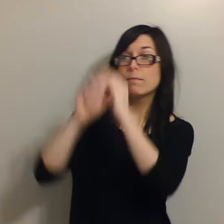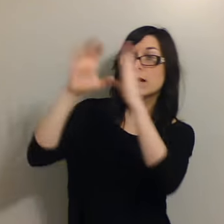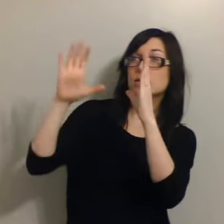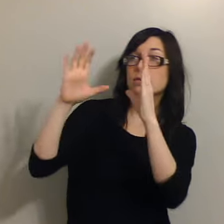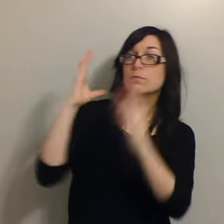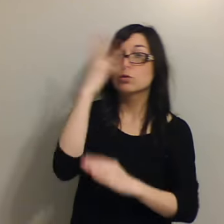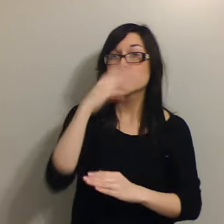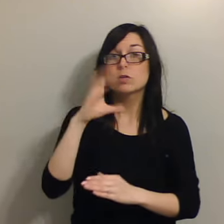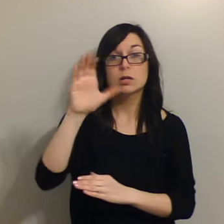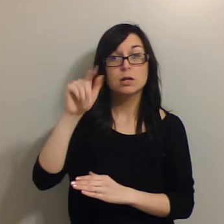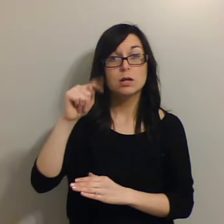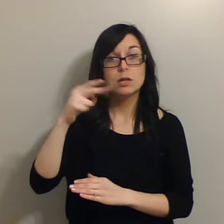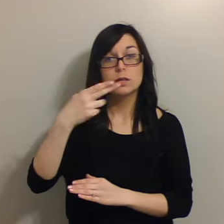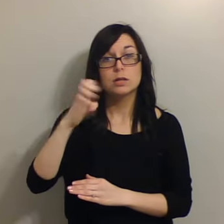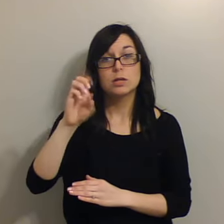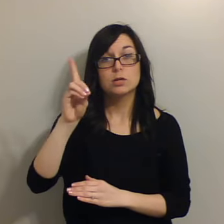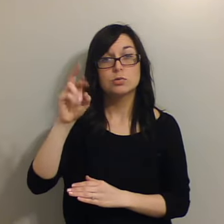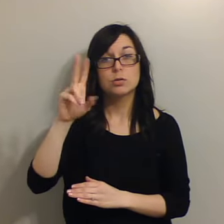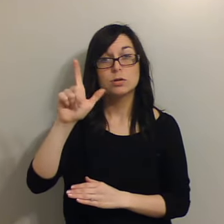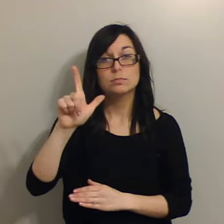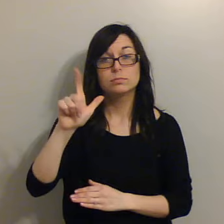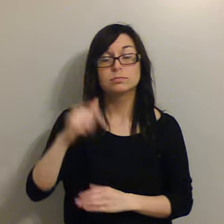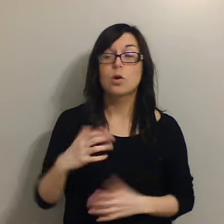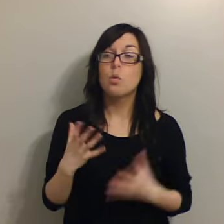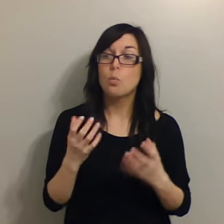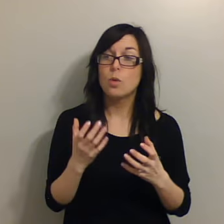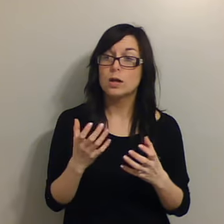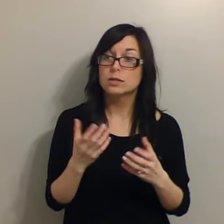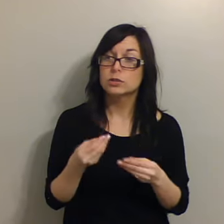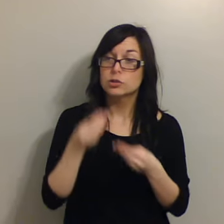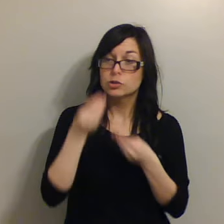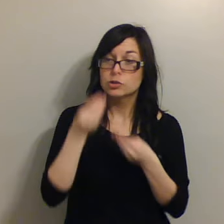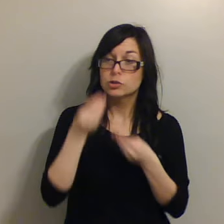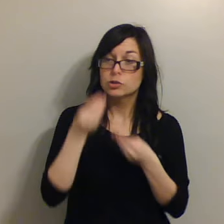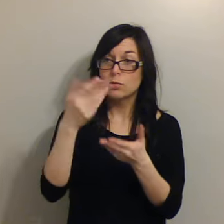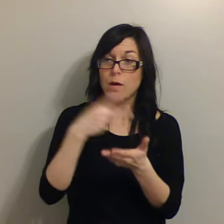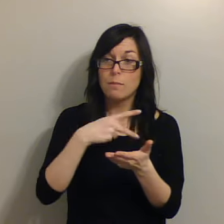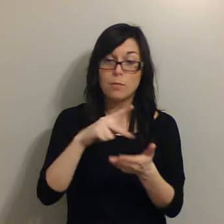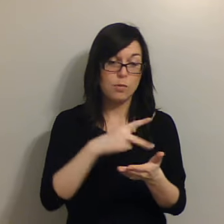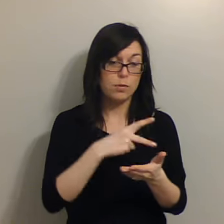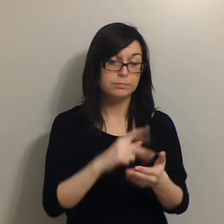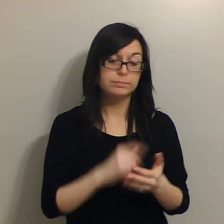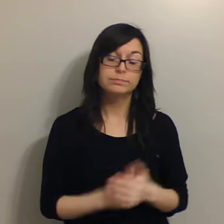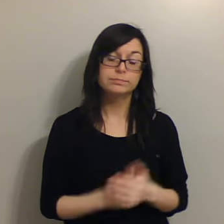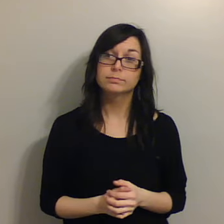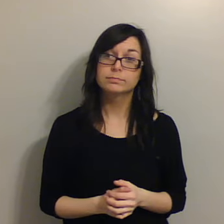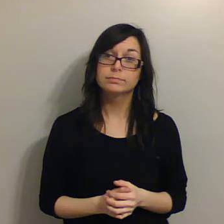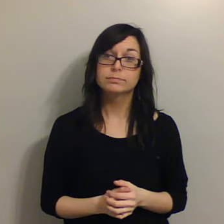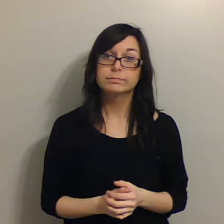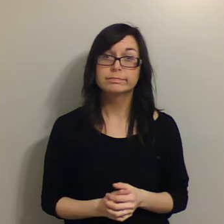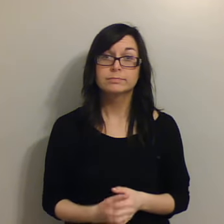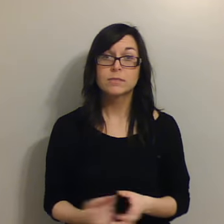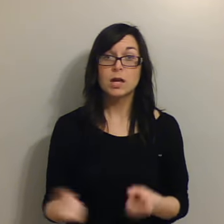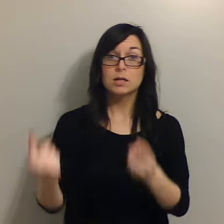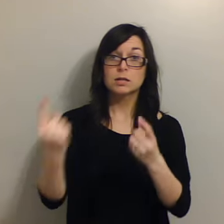I'd like to leave it with a poem that says, Come to the end, he said.